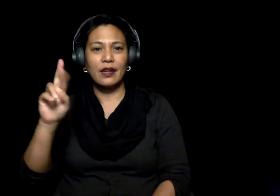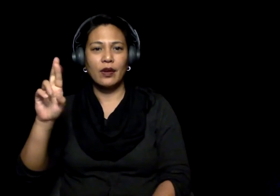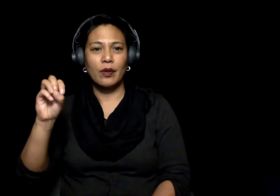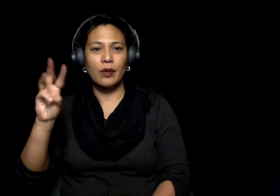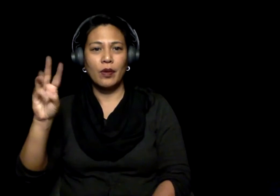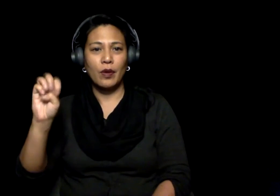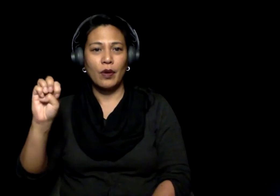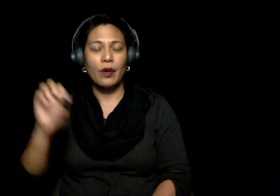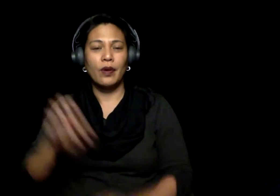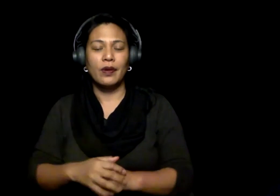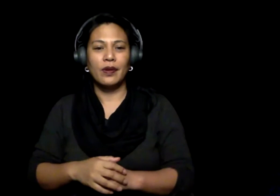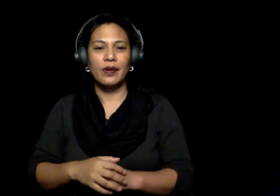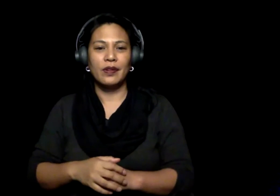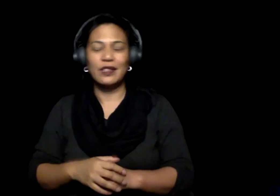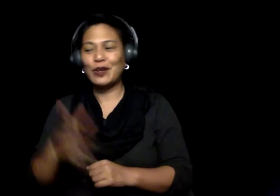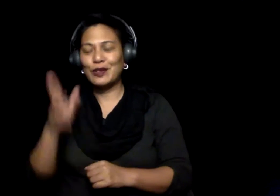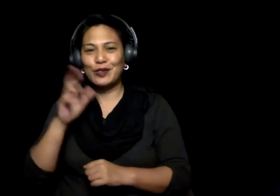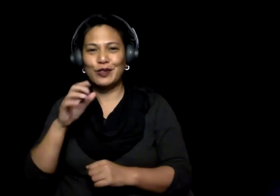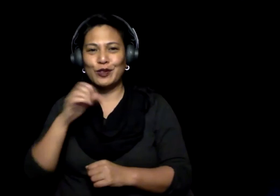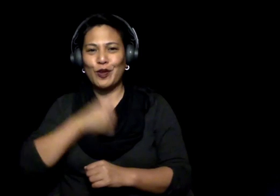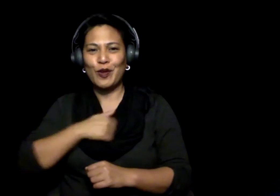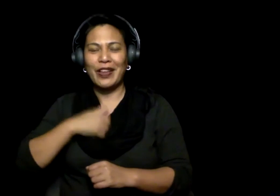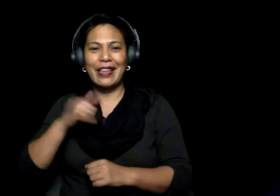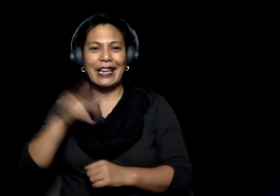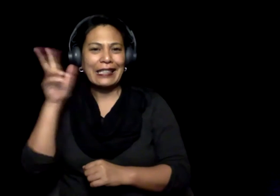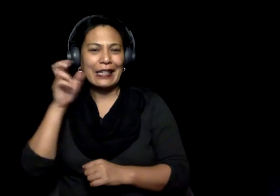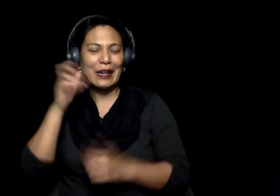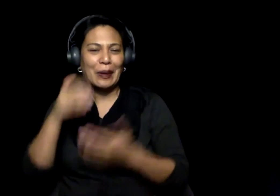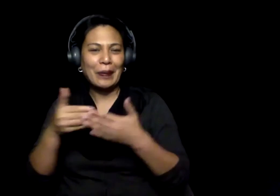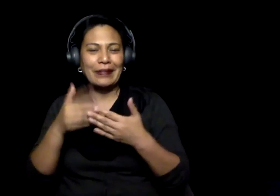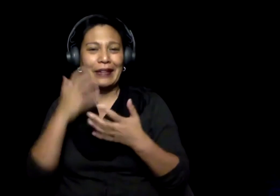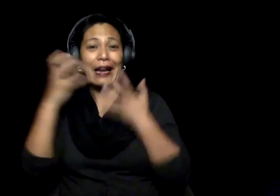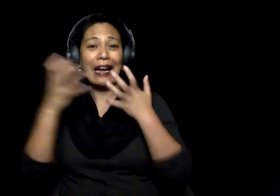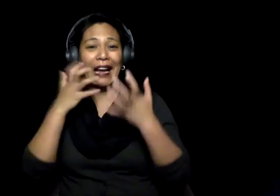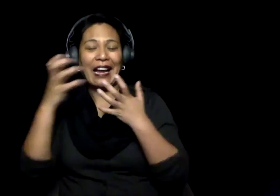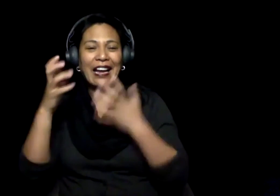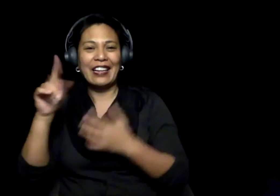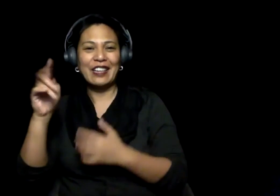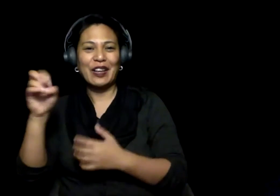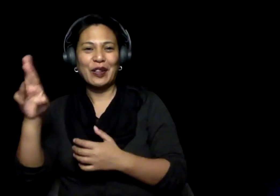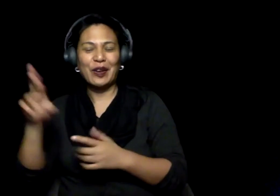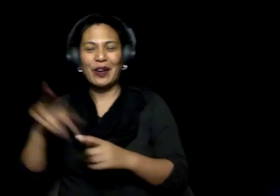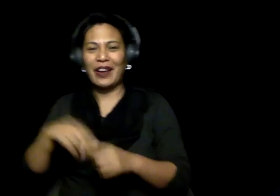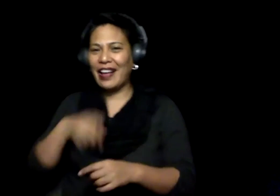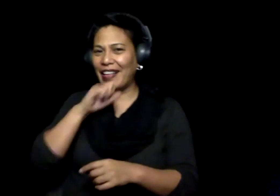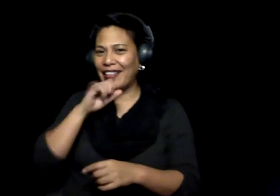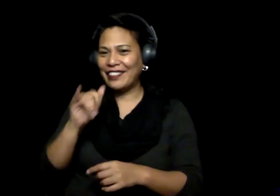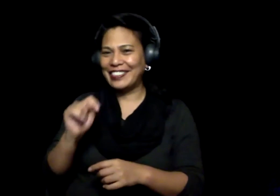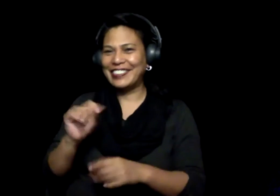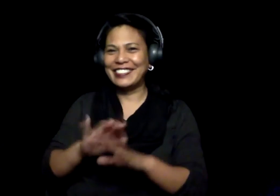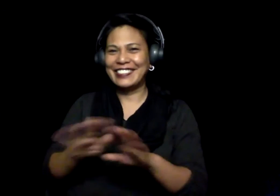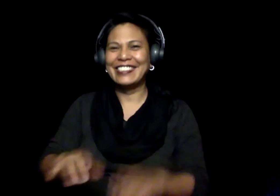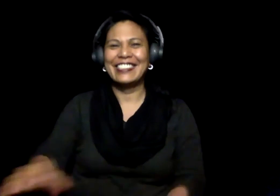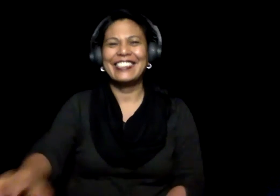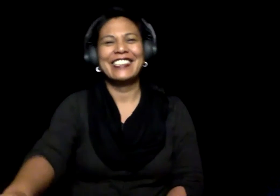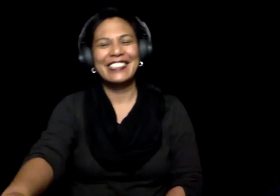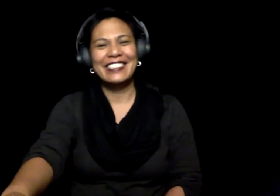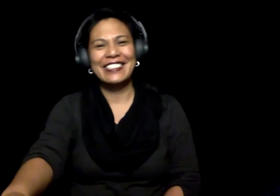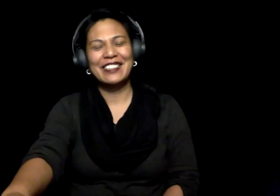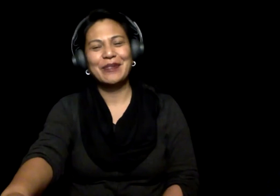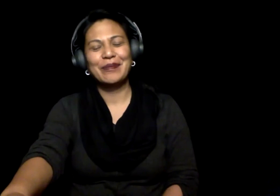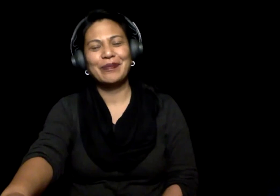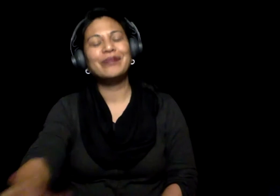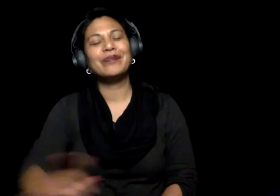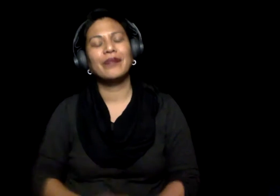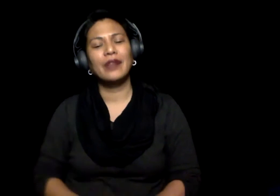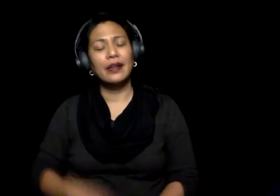Thank you. Sorry, that's toddler noise. Don't worry about that. That's not my actual question. I love it. It is welcome. I was